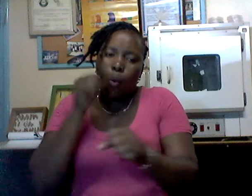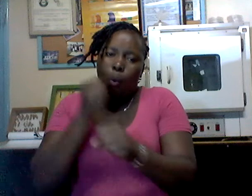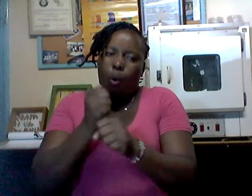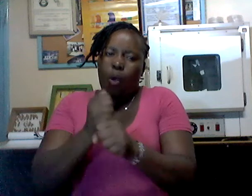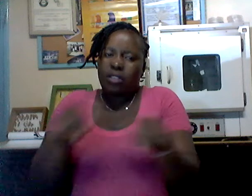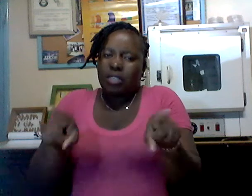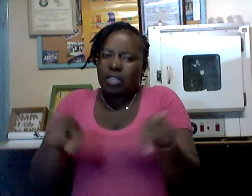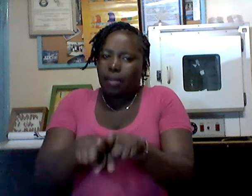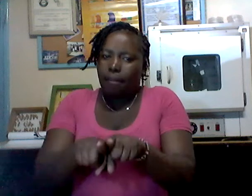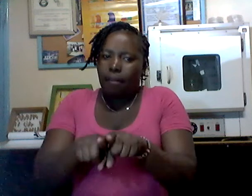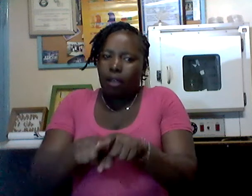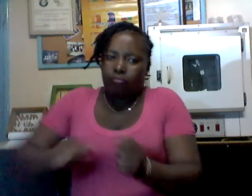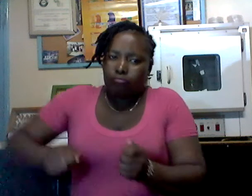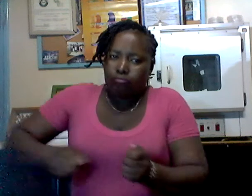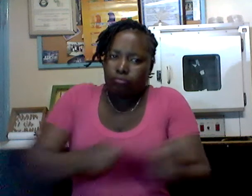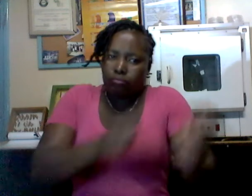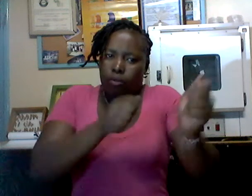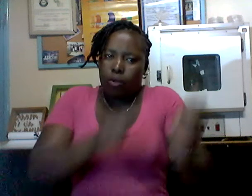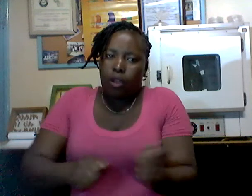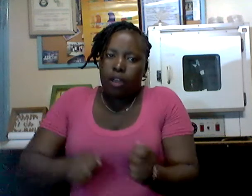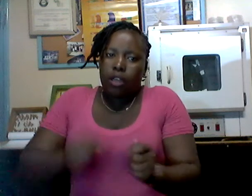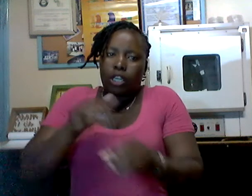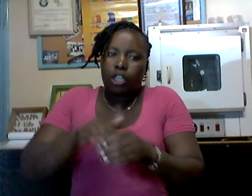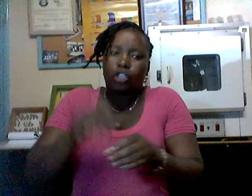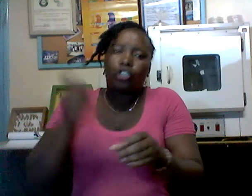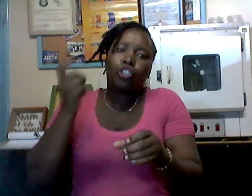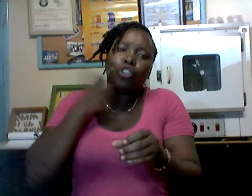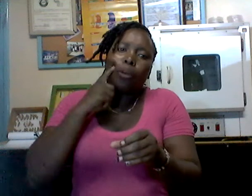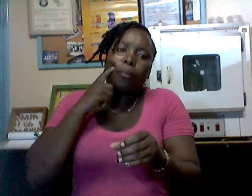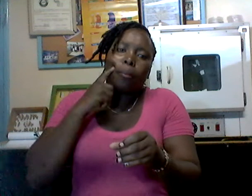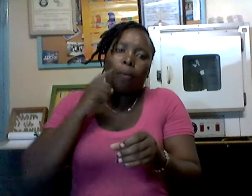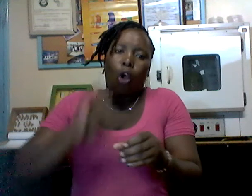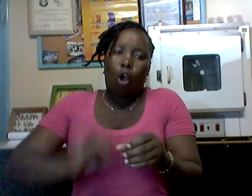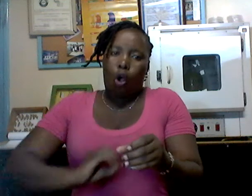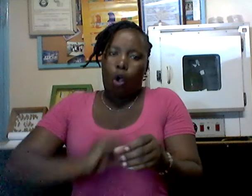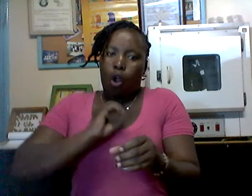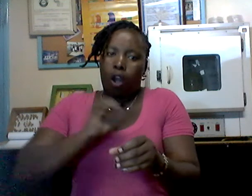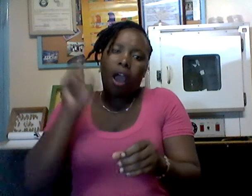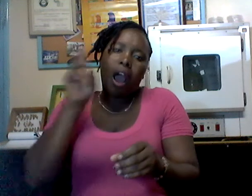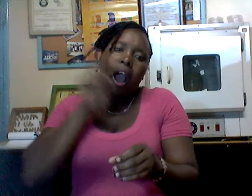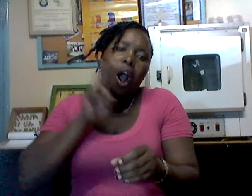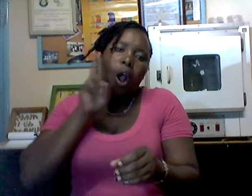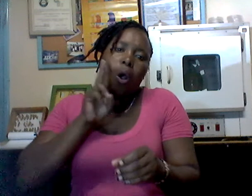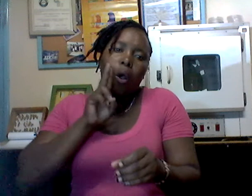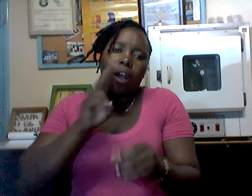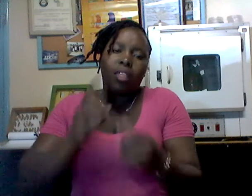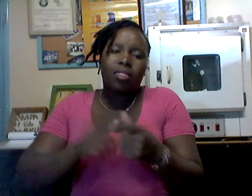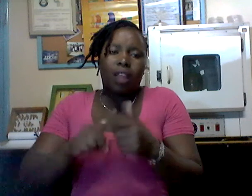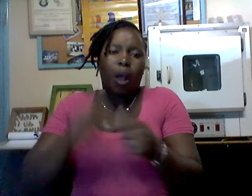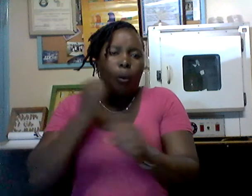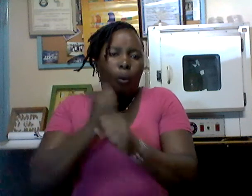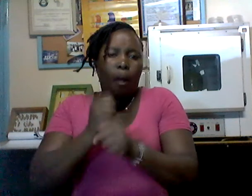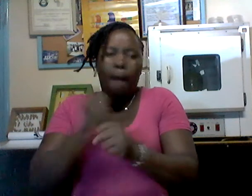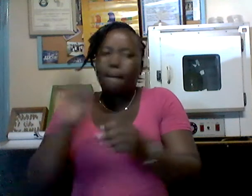owned by his uncle. He had a very busy schedule that day